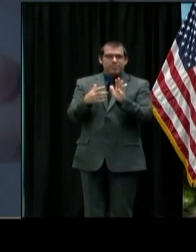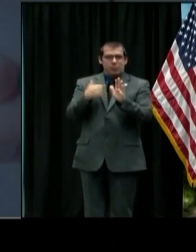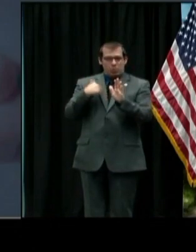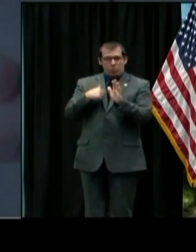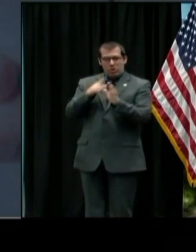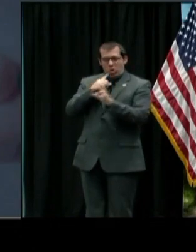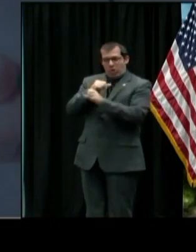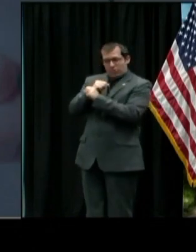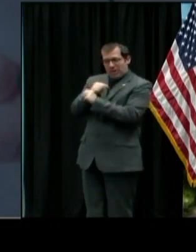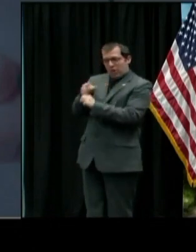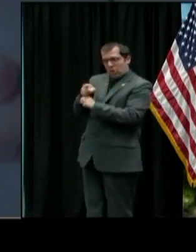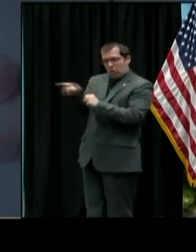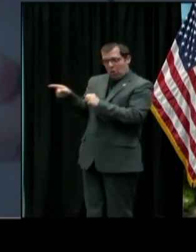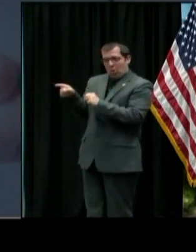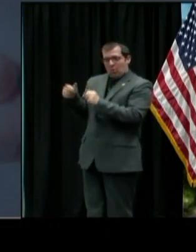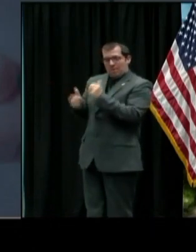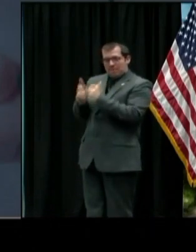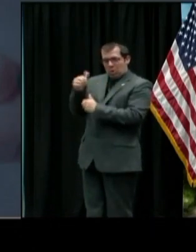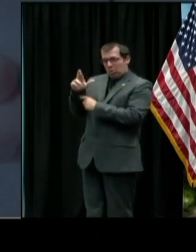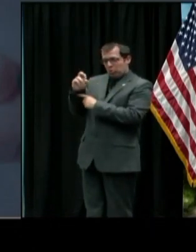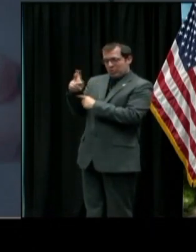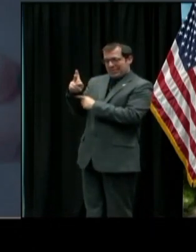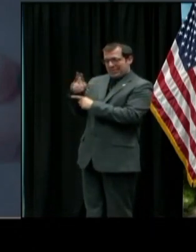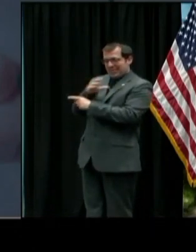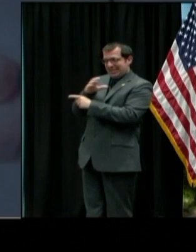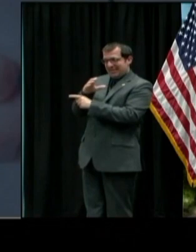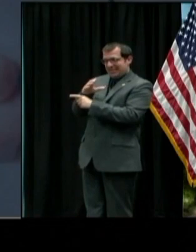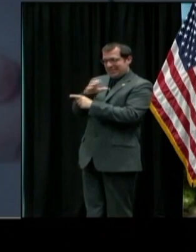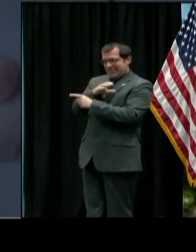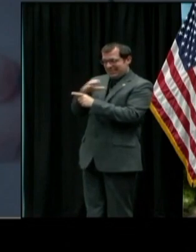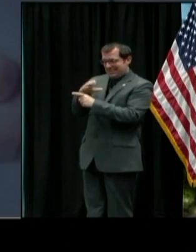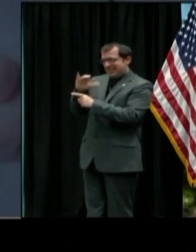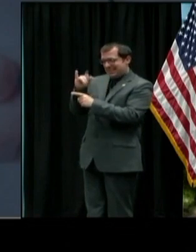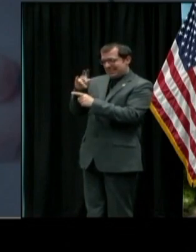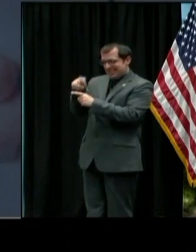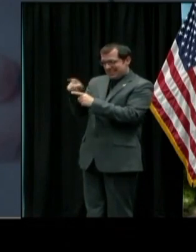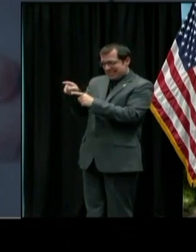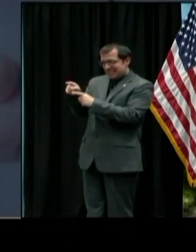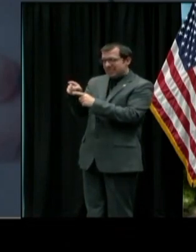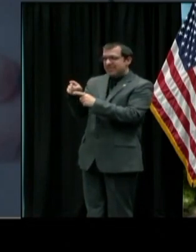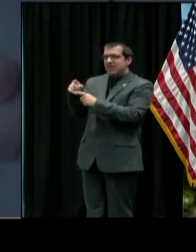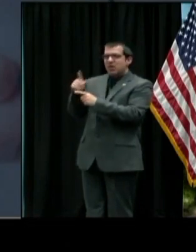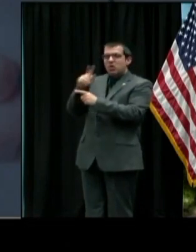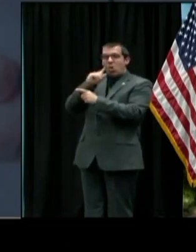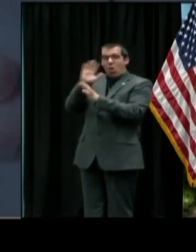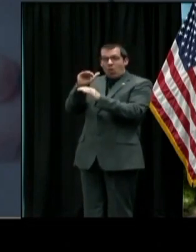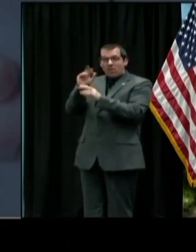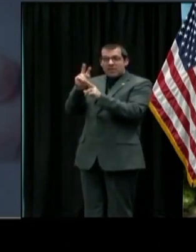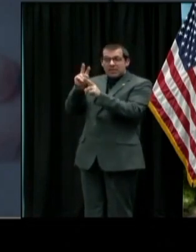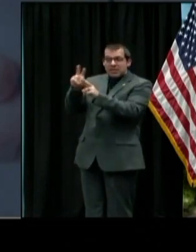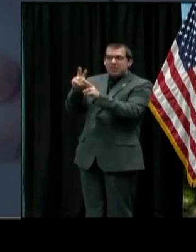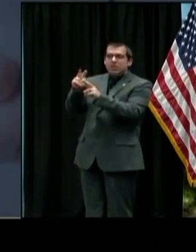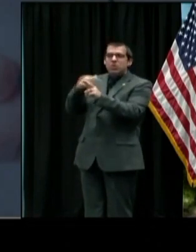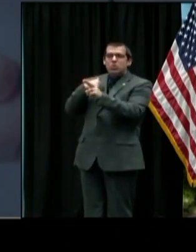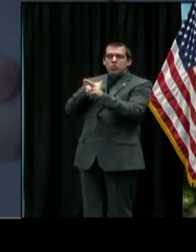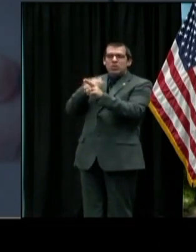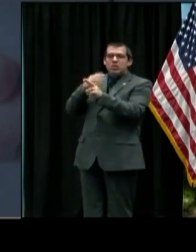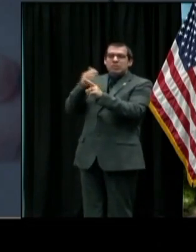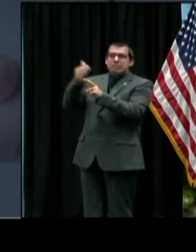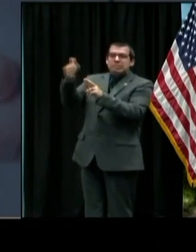protecting our most vulnerable citizens, and that we're hopefully will be in a position down the road that they can have visitors